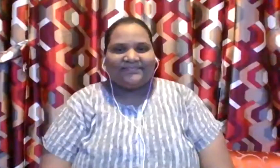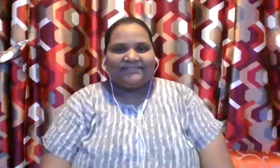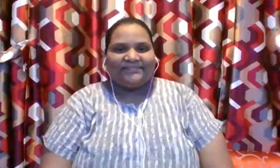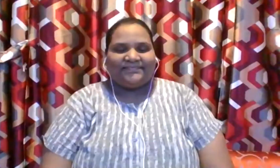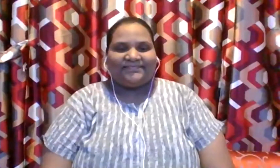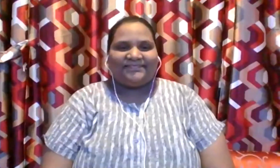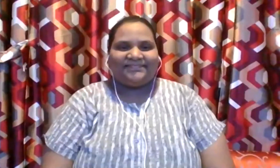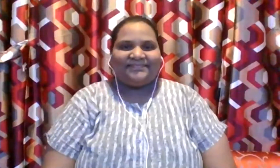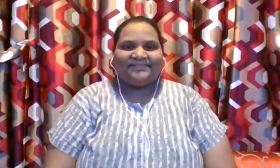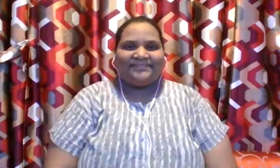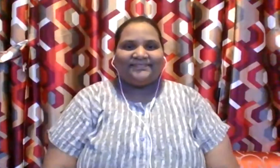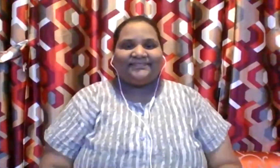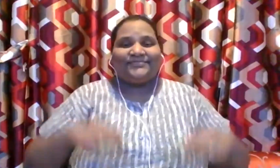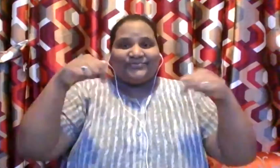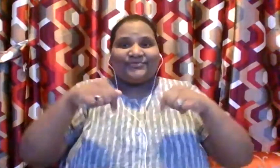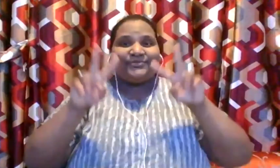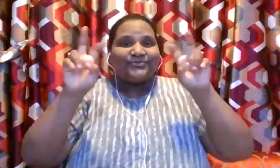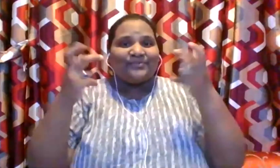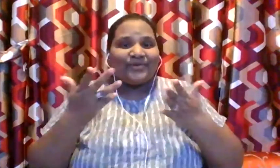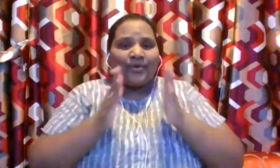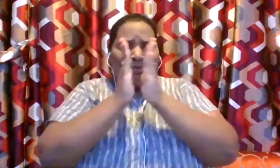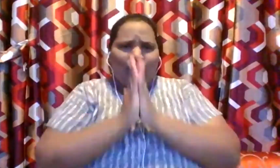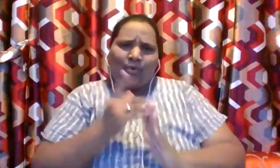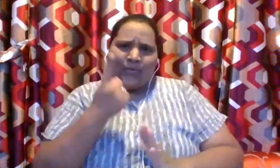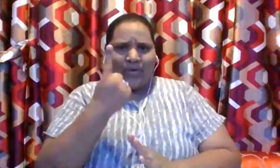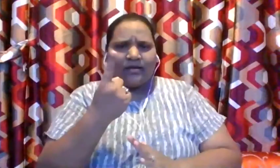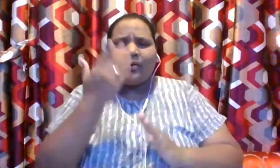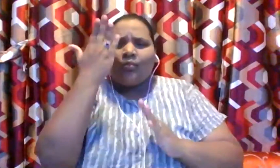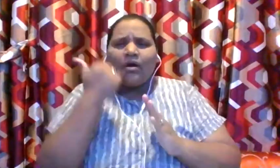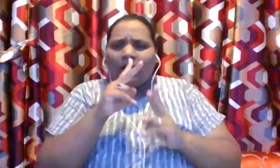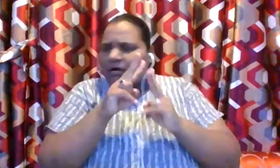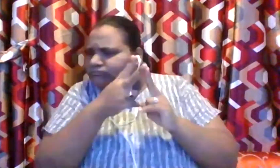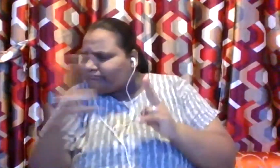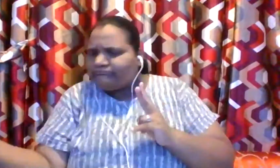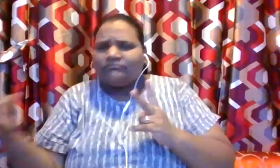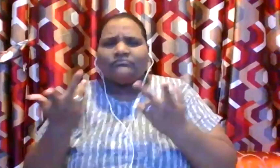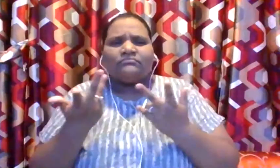So today's topic is, if God is one, then why there are so many religions?